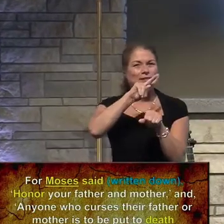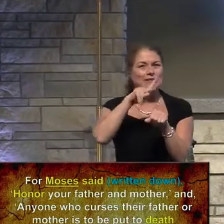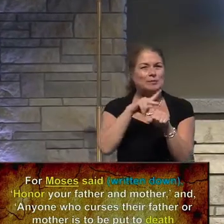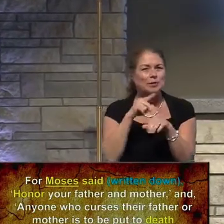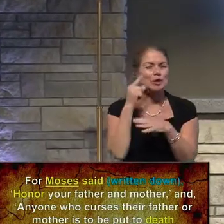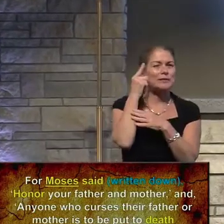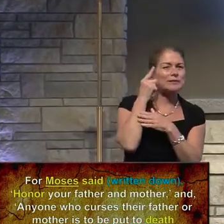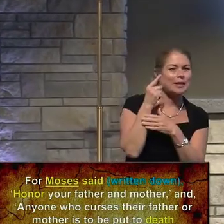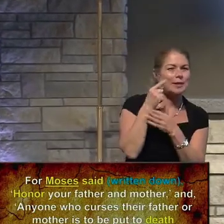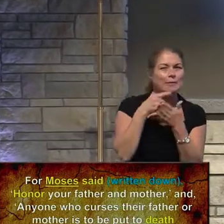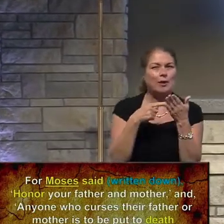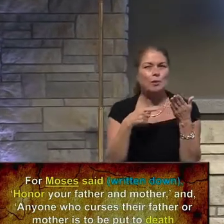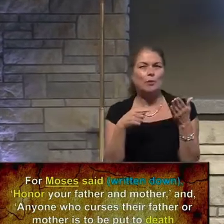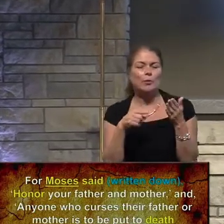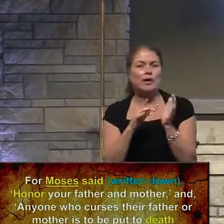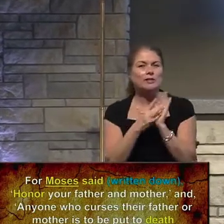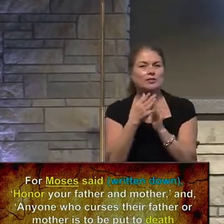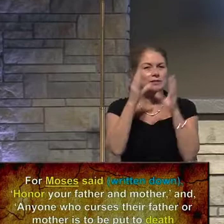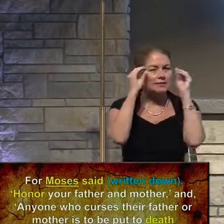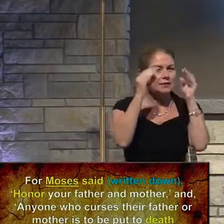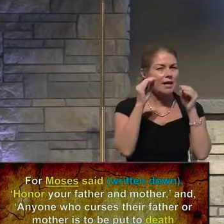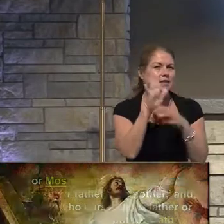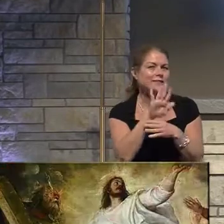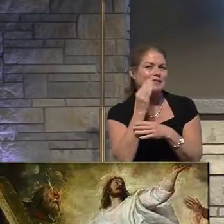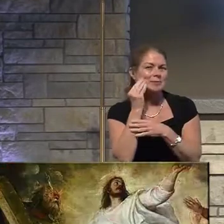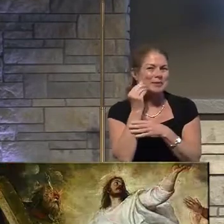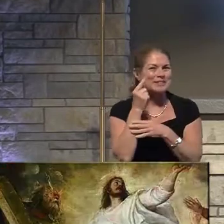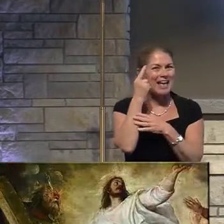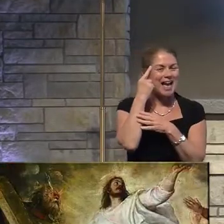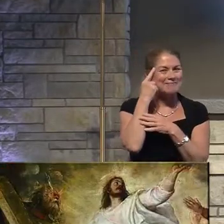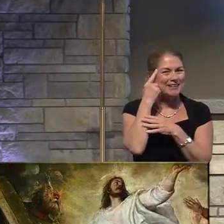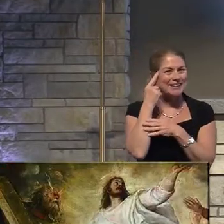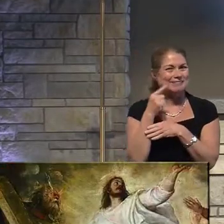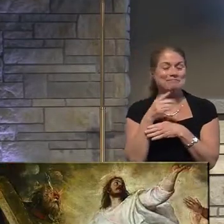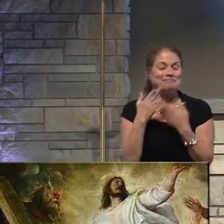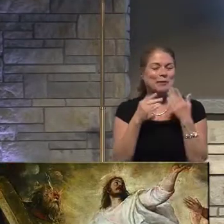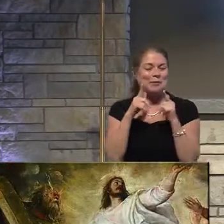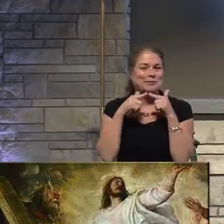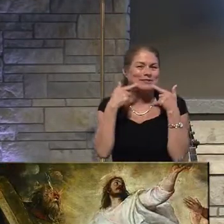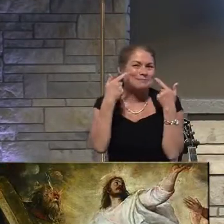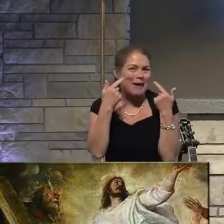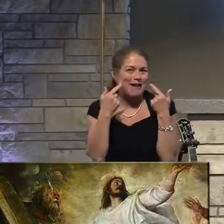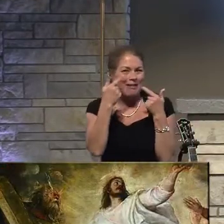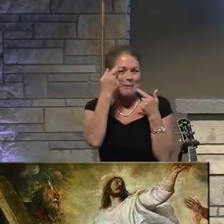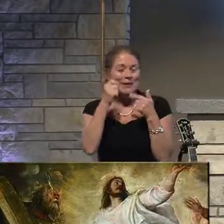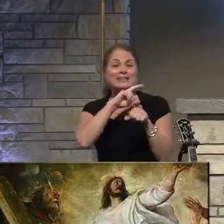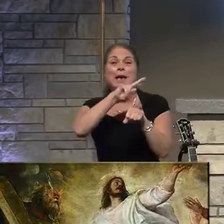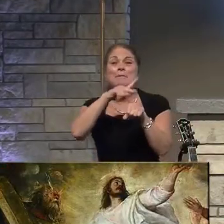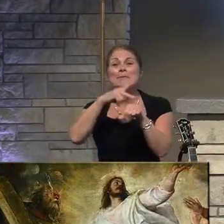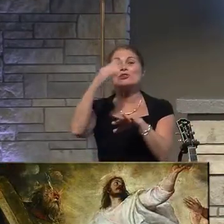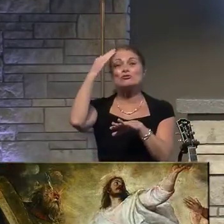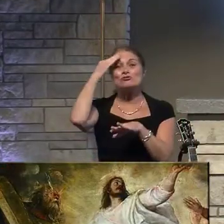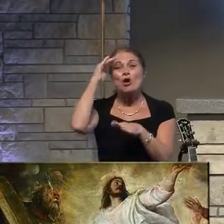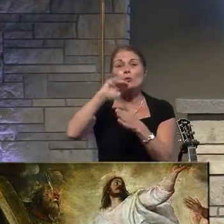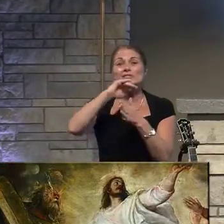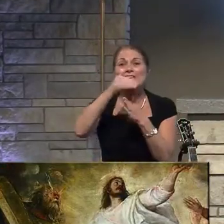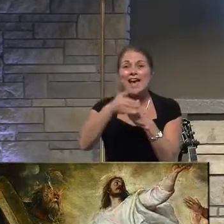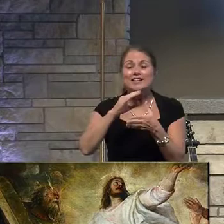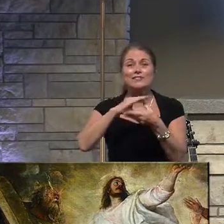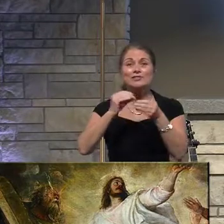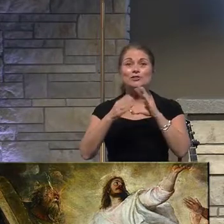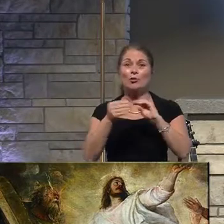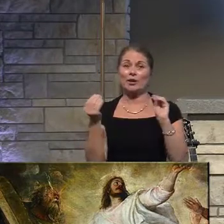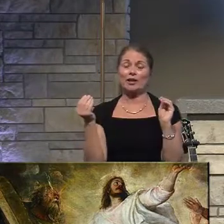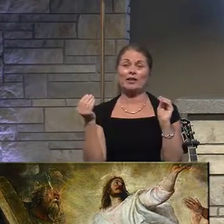what Jesus taught, his experiences with Jesus, I bet he had a smile on his face. Because Peter knows the end of the